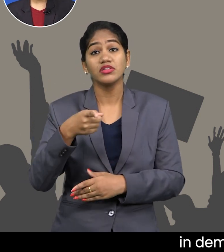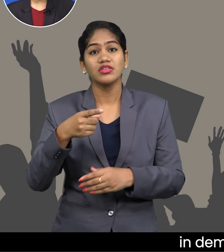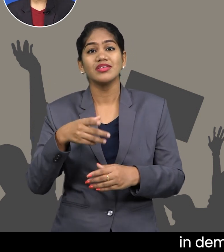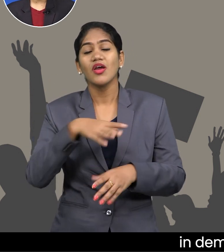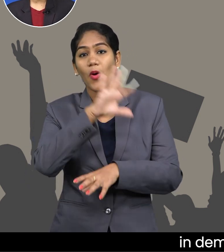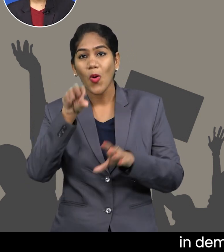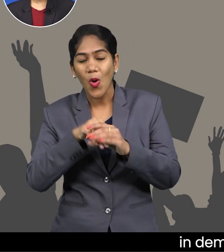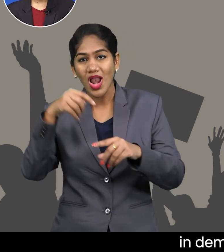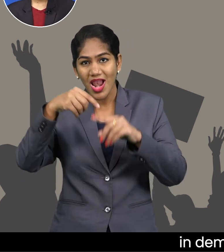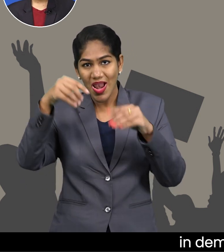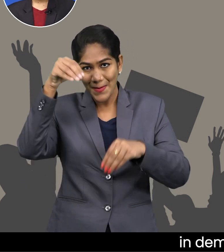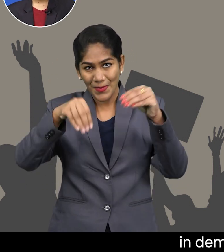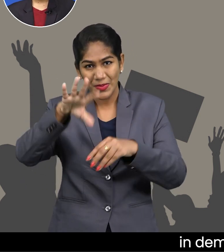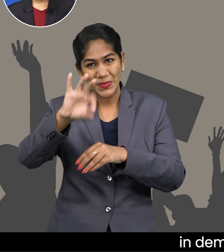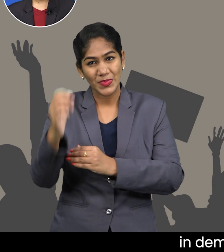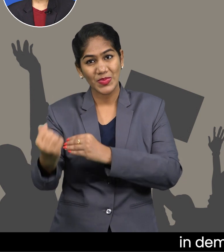democratic functioning.